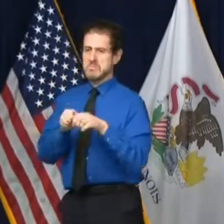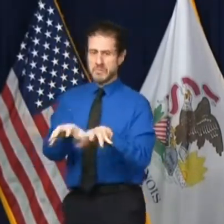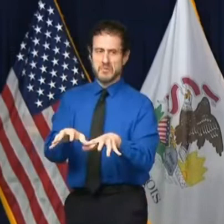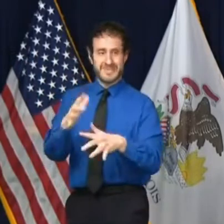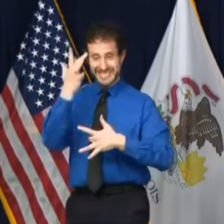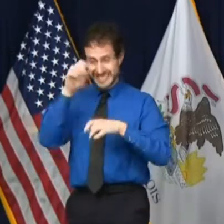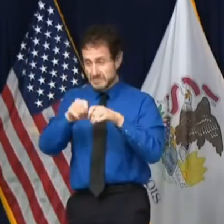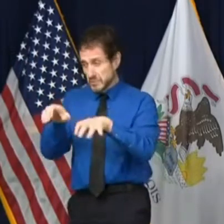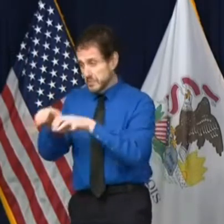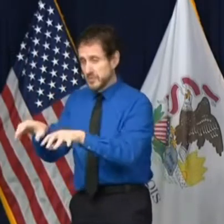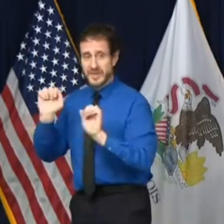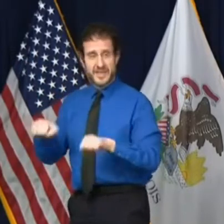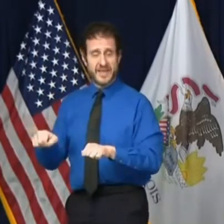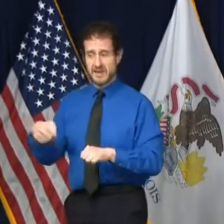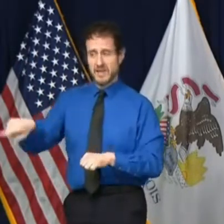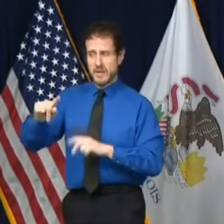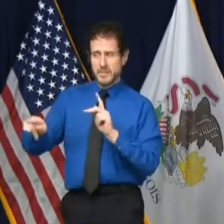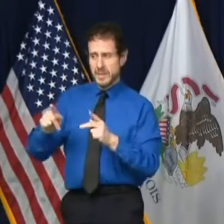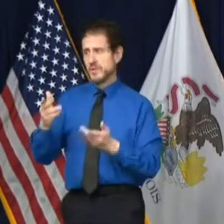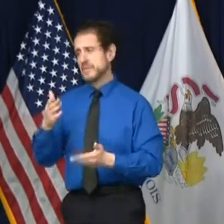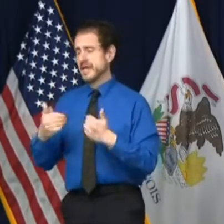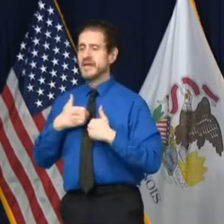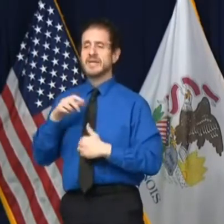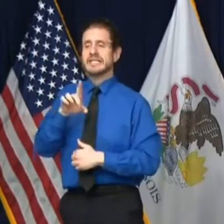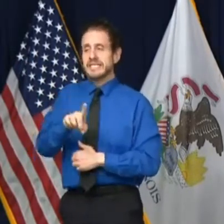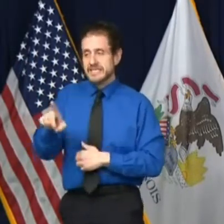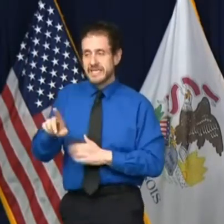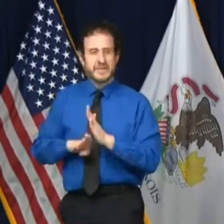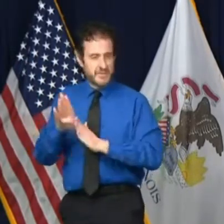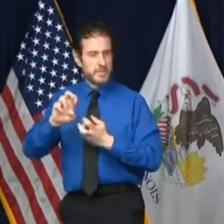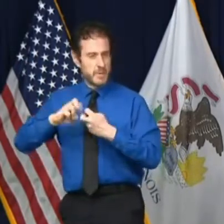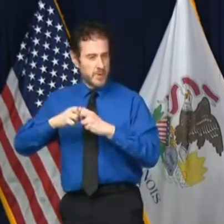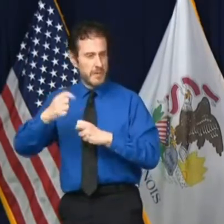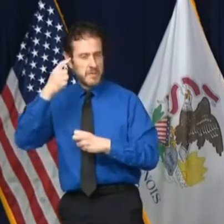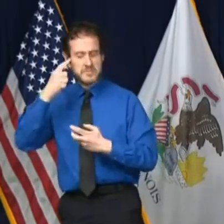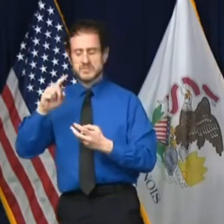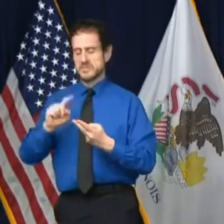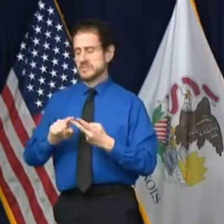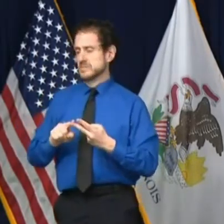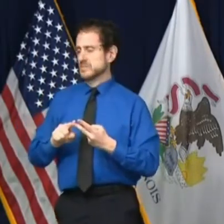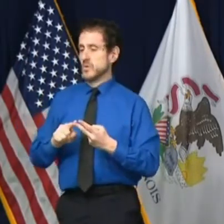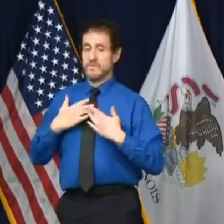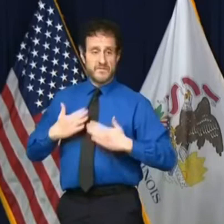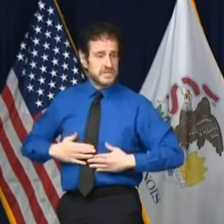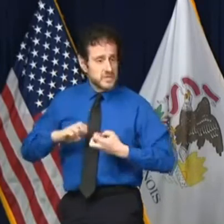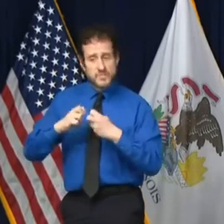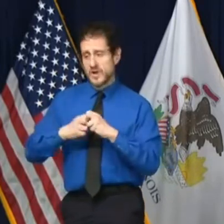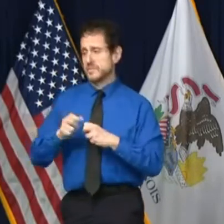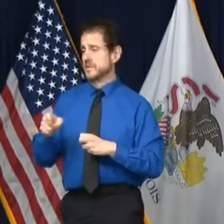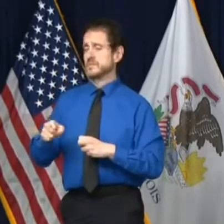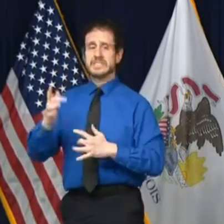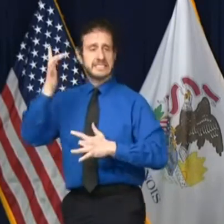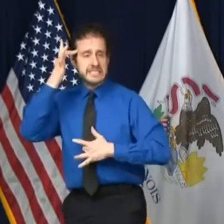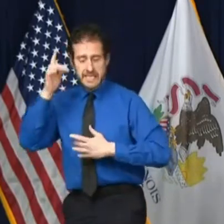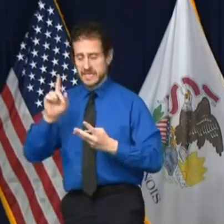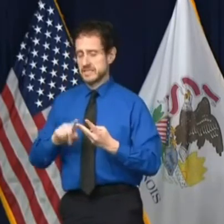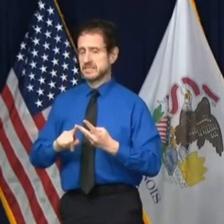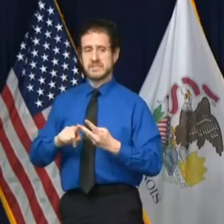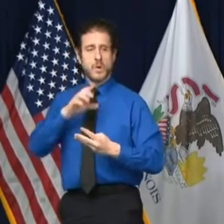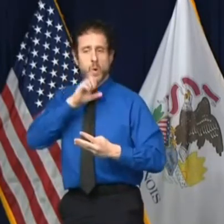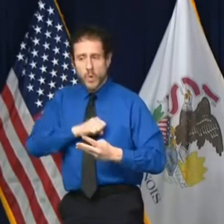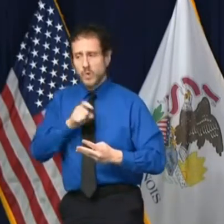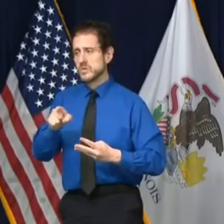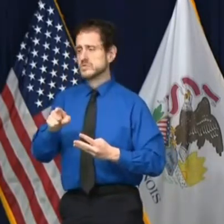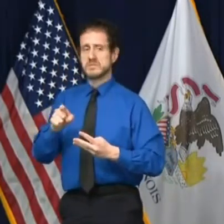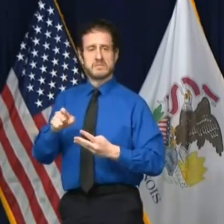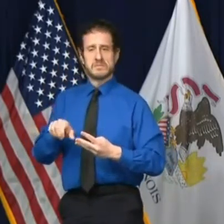are people who are physically or developmentally disabled. They're people who are elderly and may have